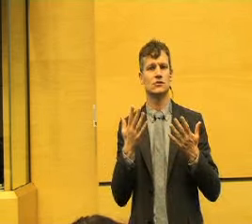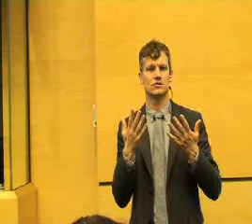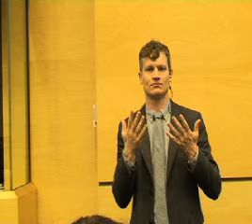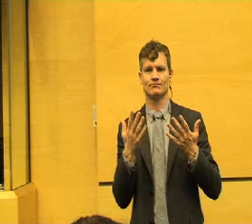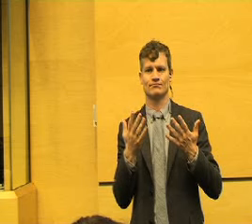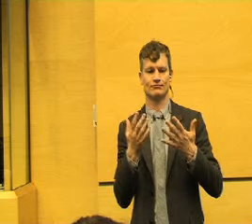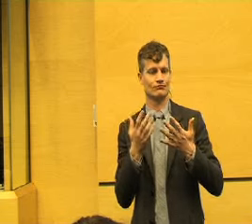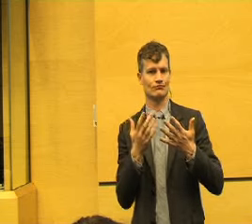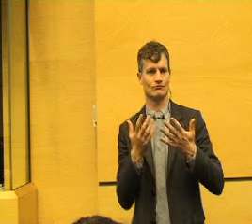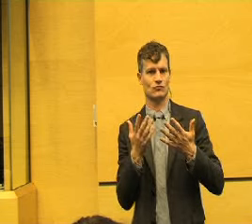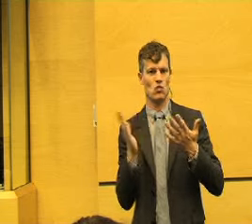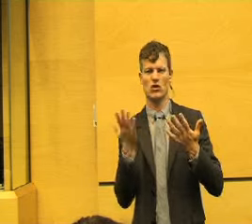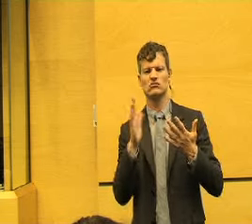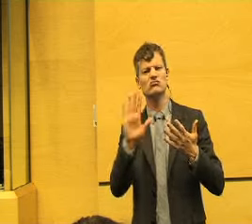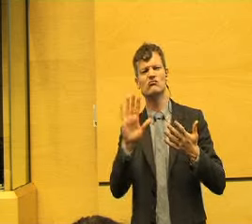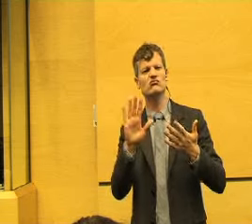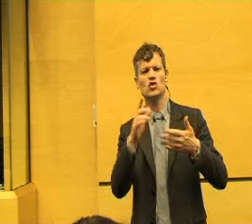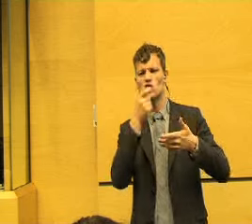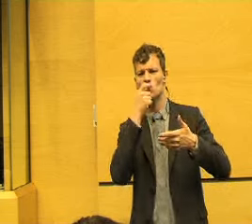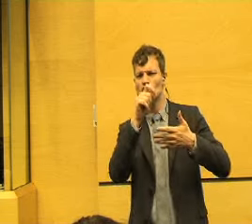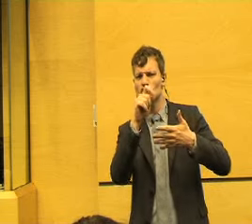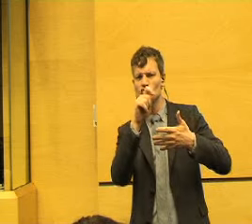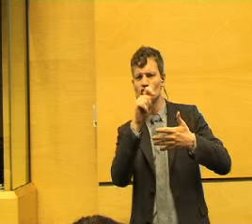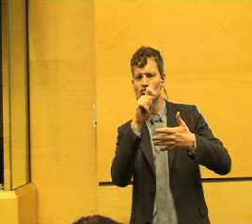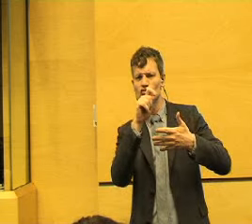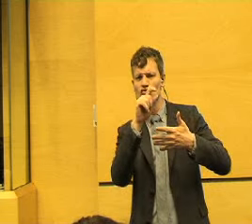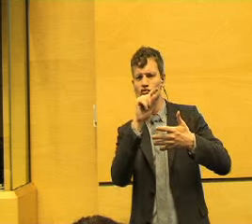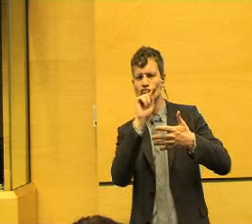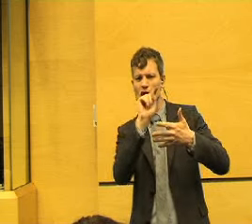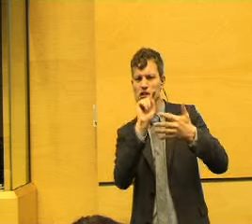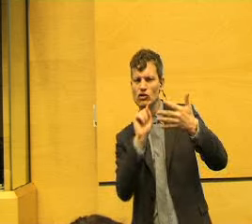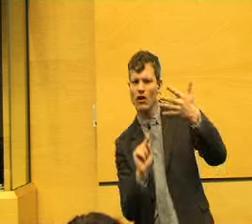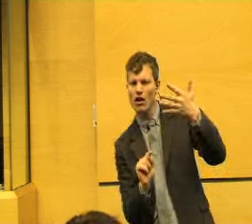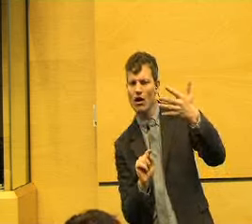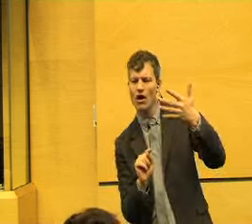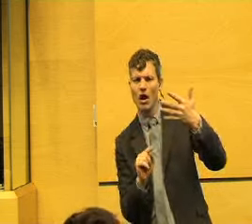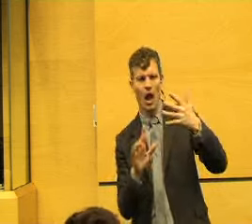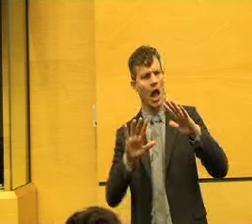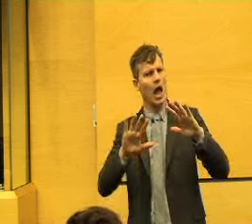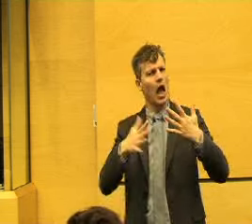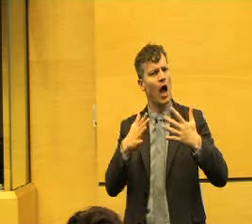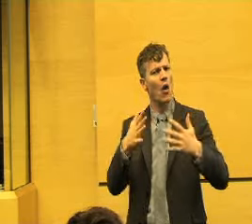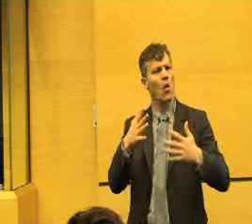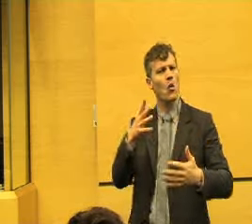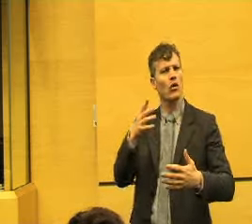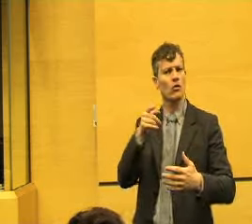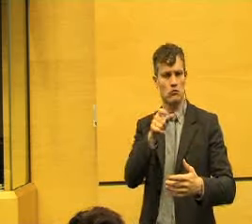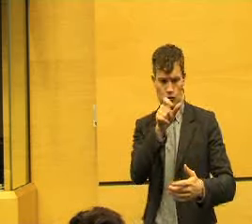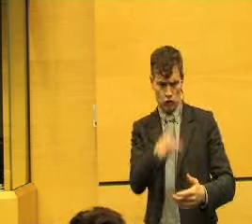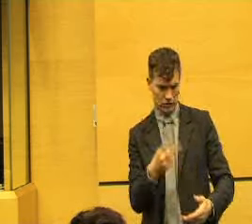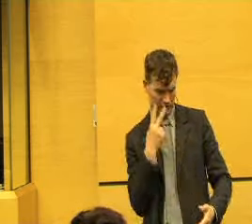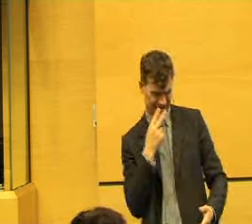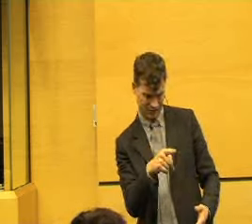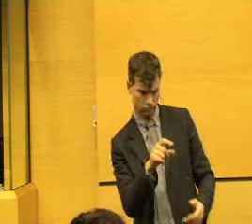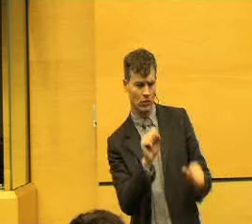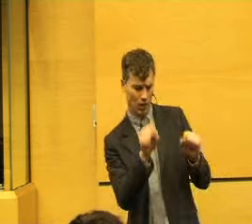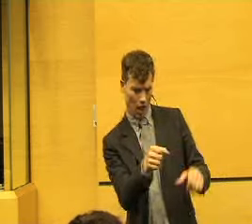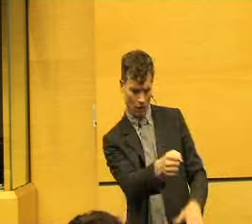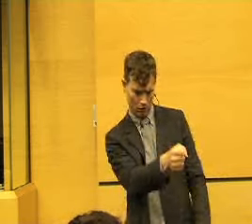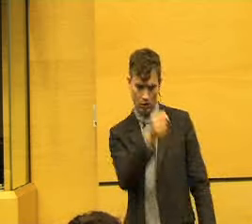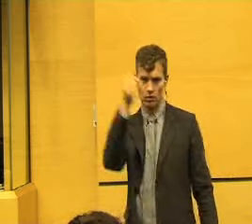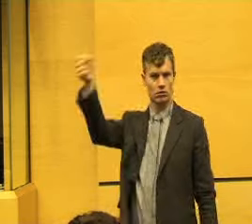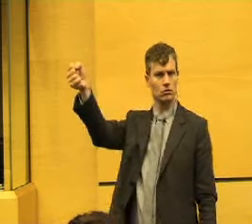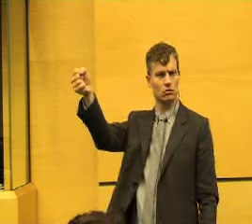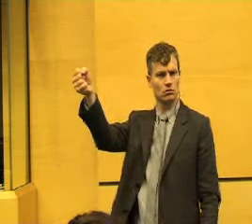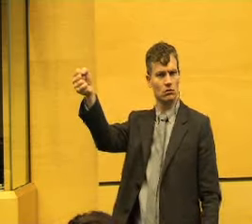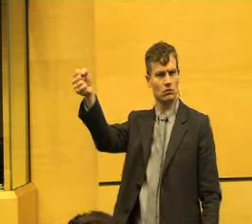state party in order to appoint such experts with disabilities. Are there close